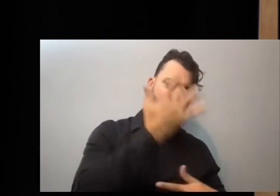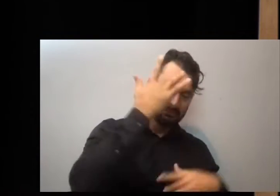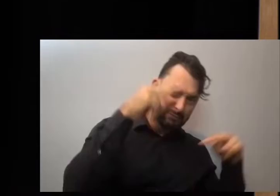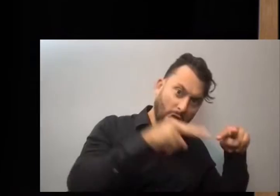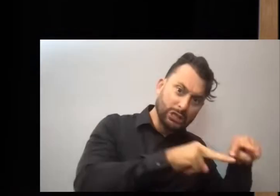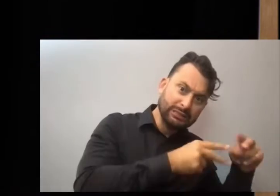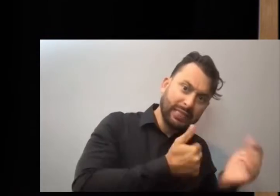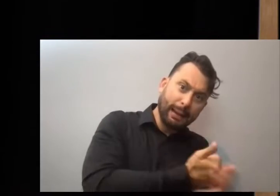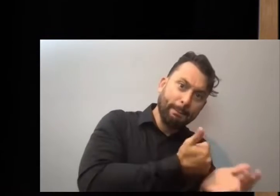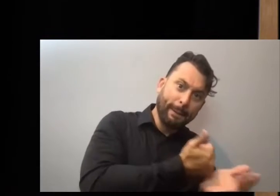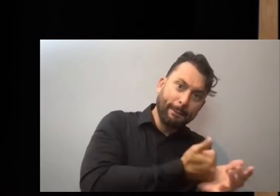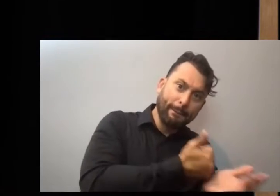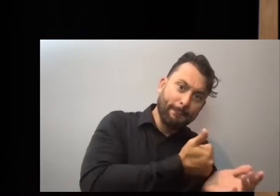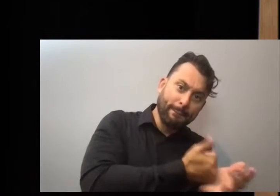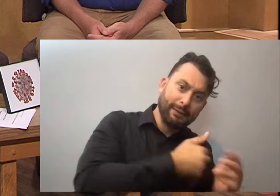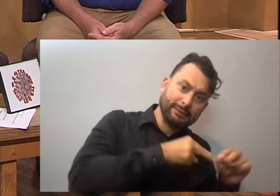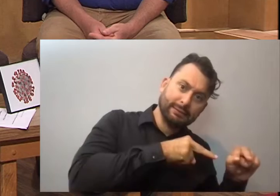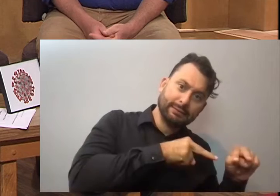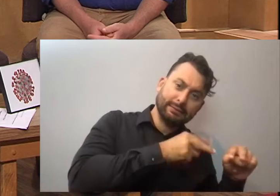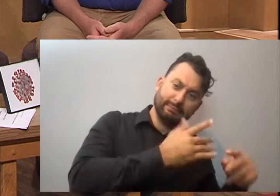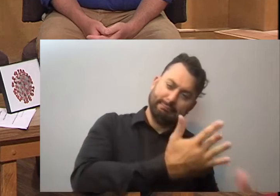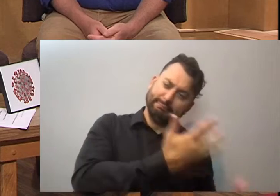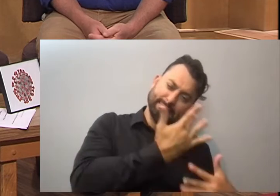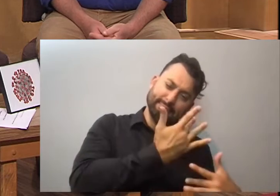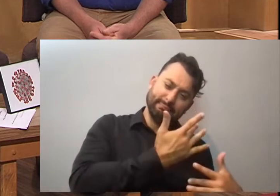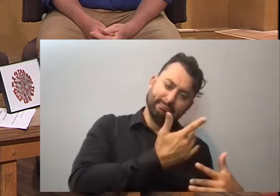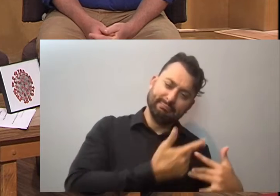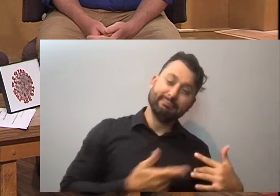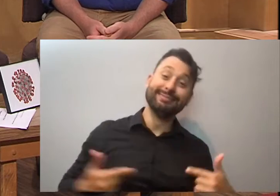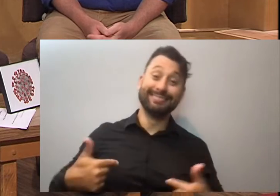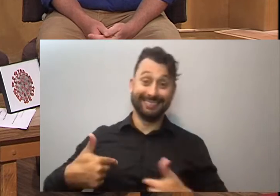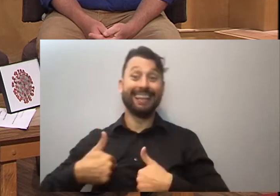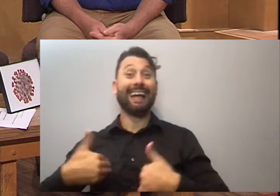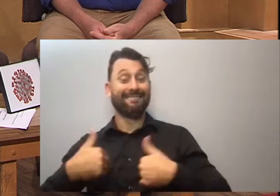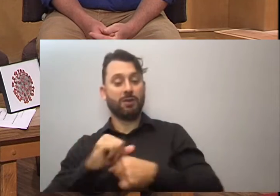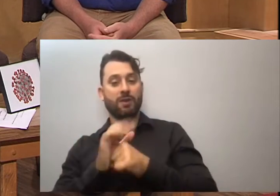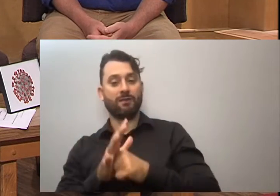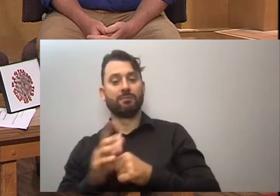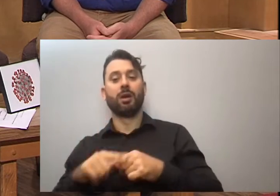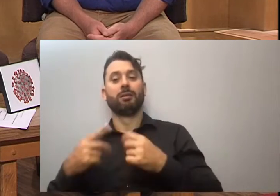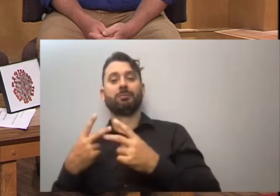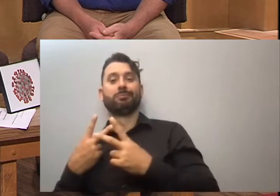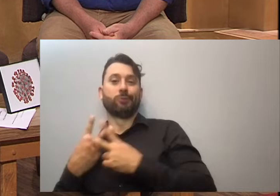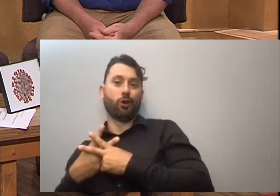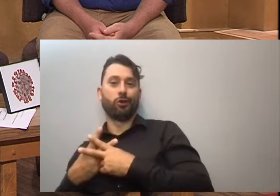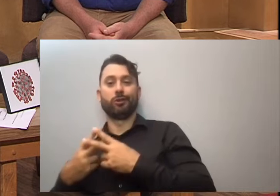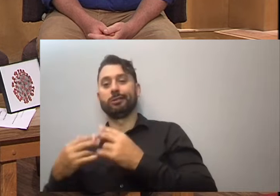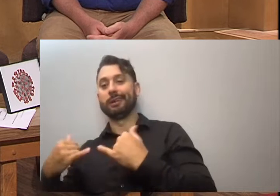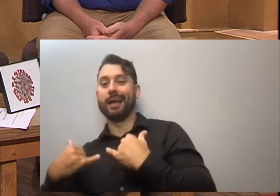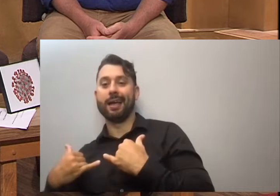they actually do get the disease. So they're totally different.